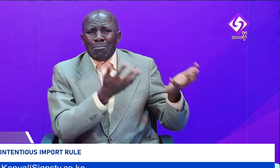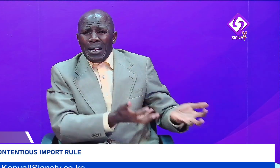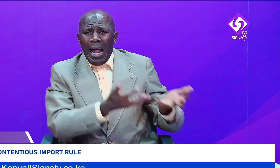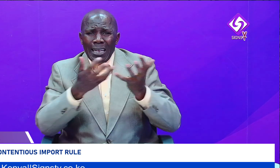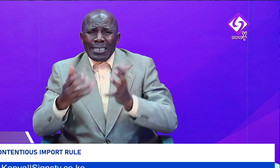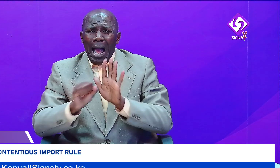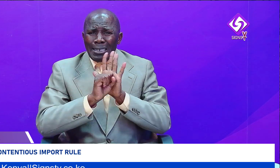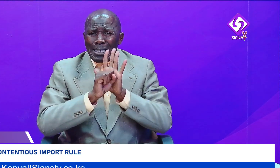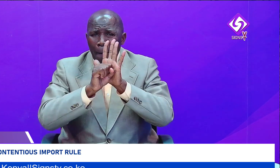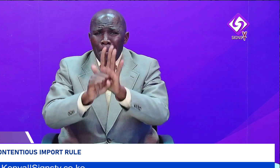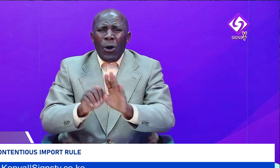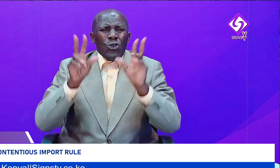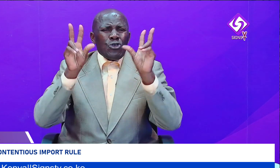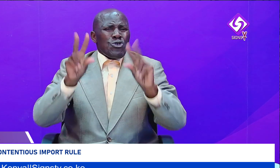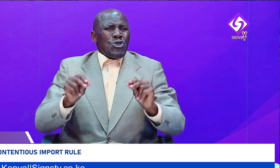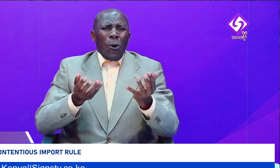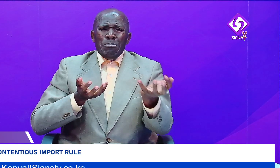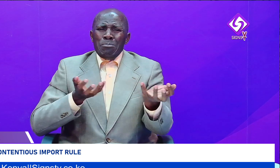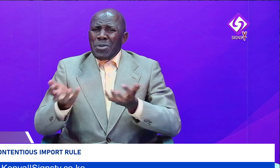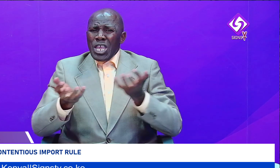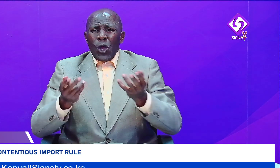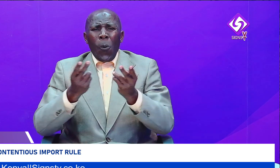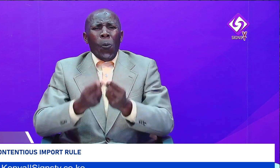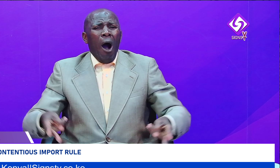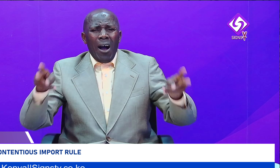vehicles, personal baggage,